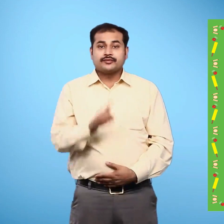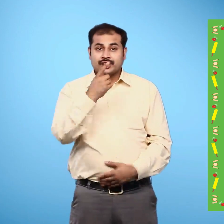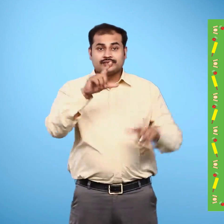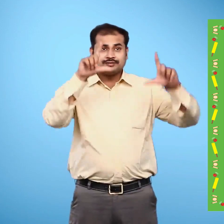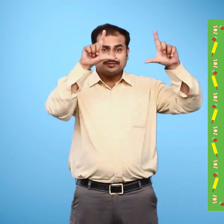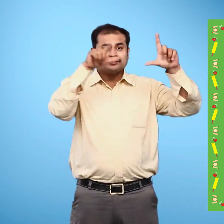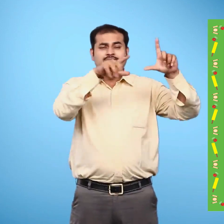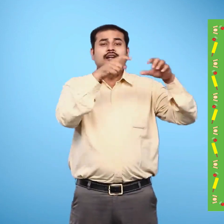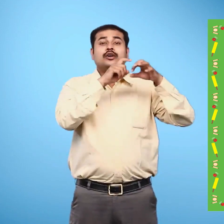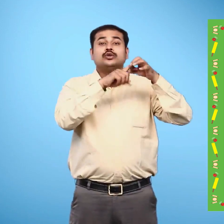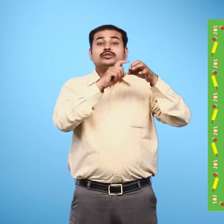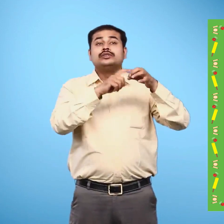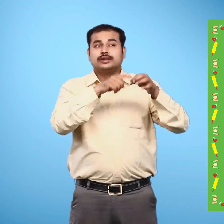Part 1 has a question